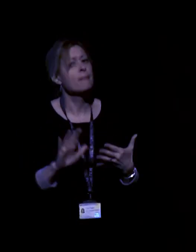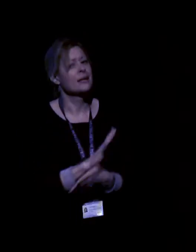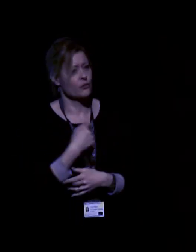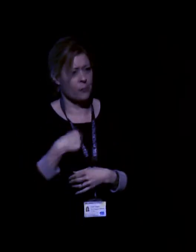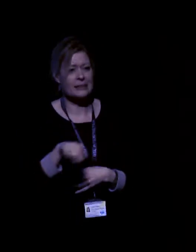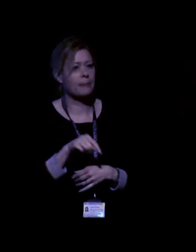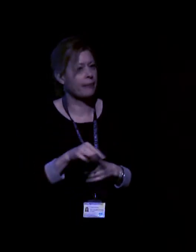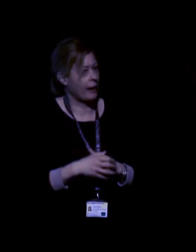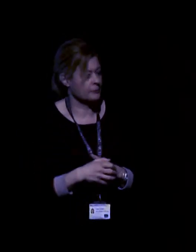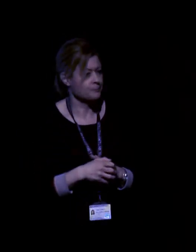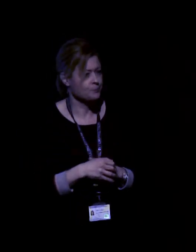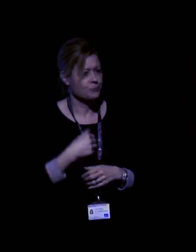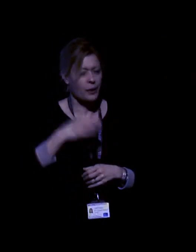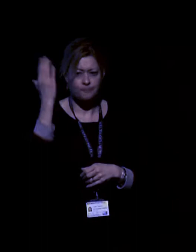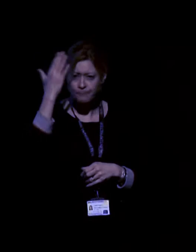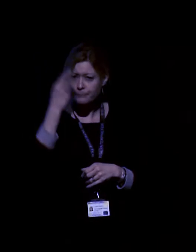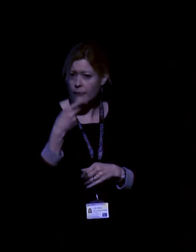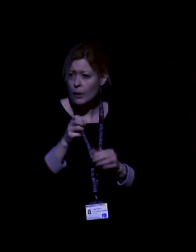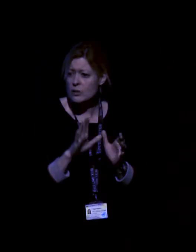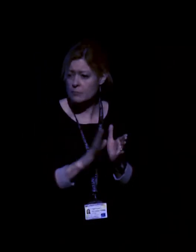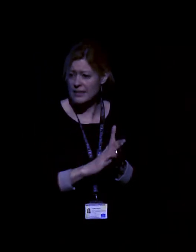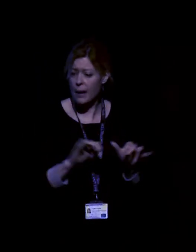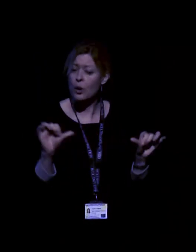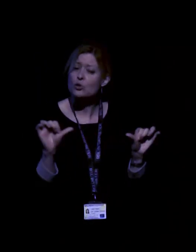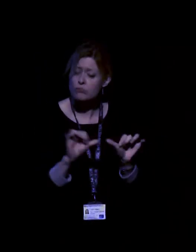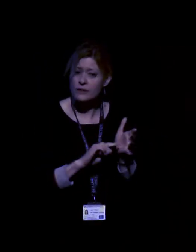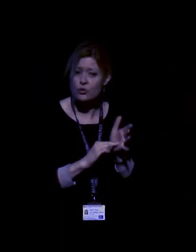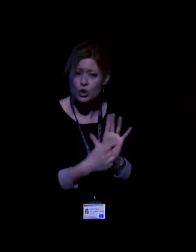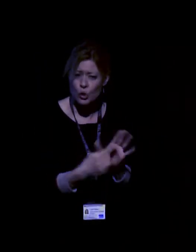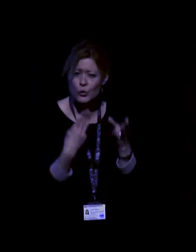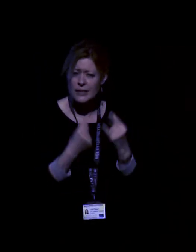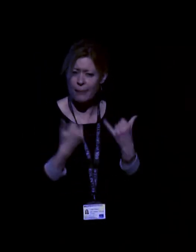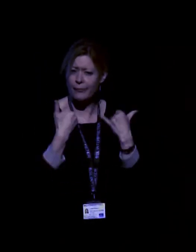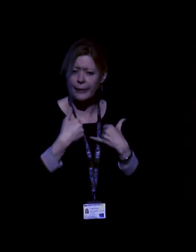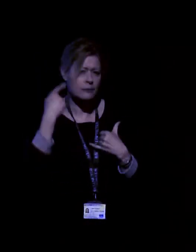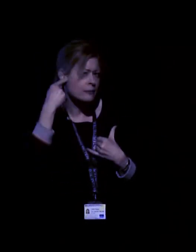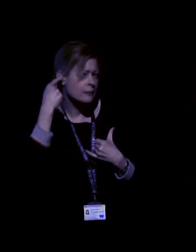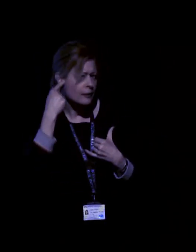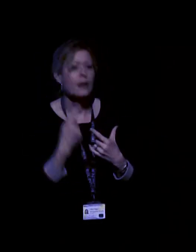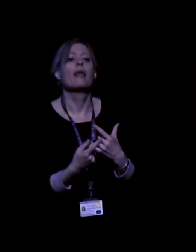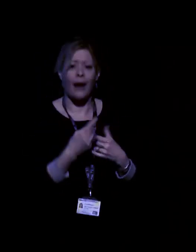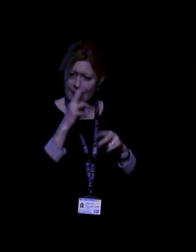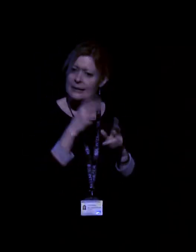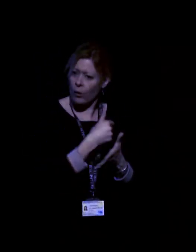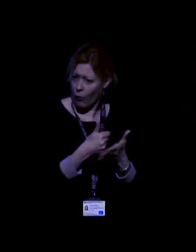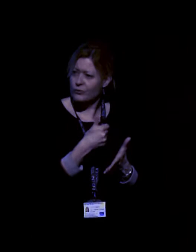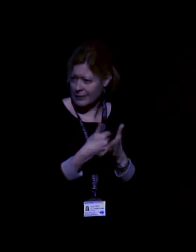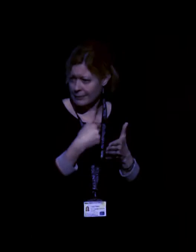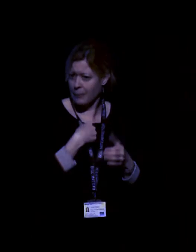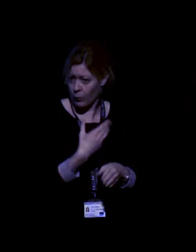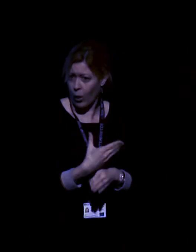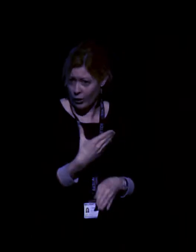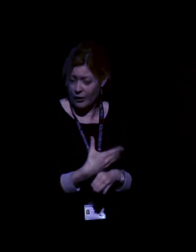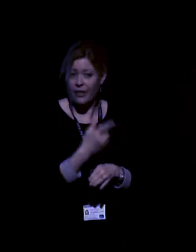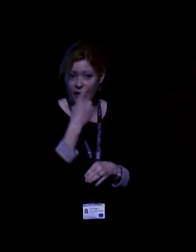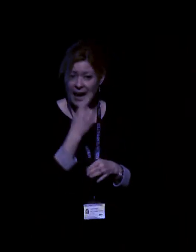In this 20-minute talk, I'm just going to give a very brief overview of the conditions I see in my practice that present with or affect tinnitus. Now, I